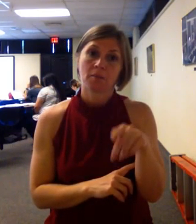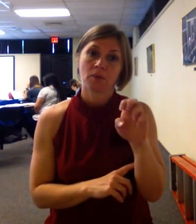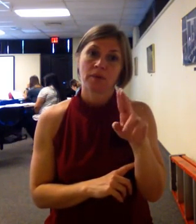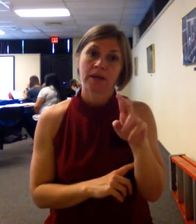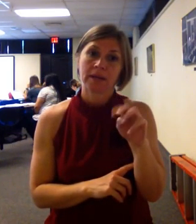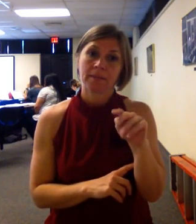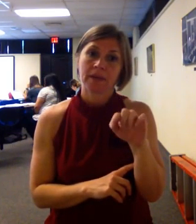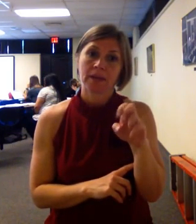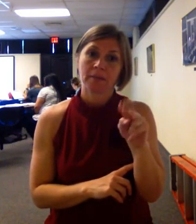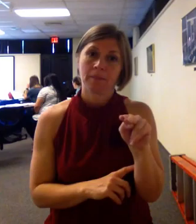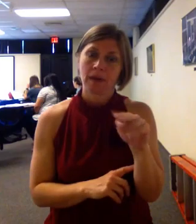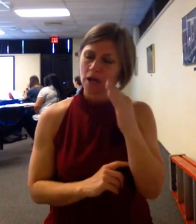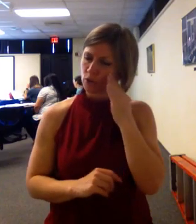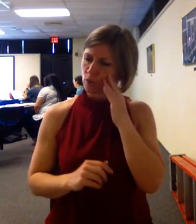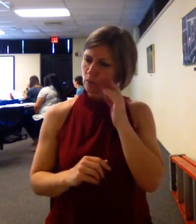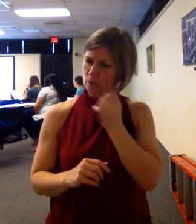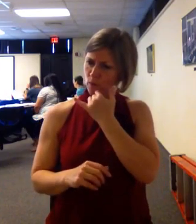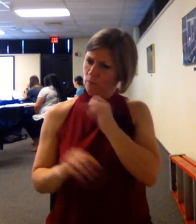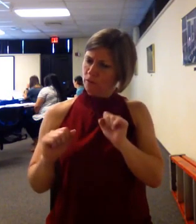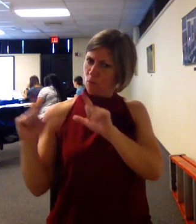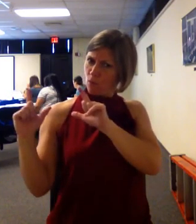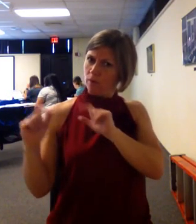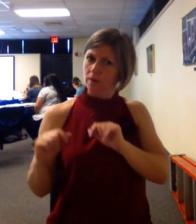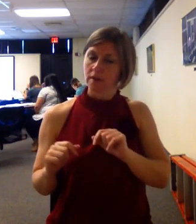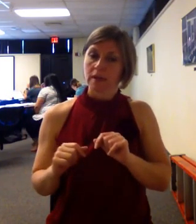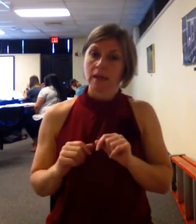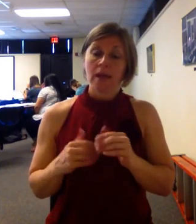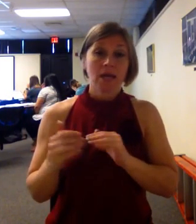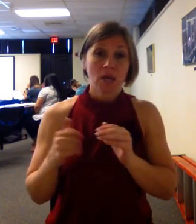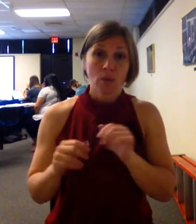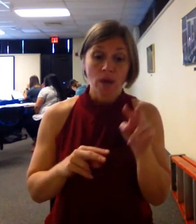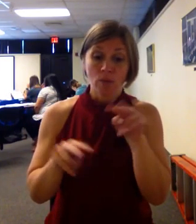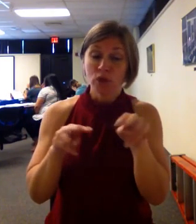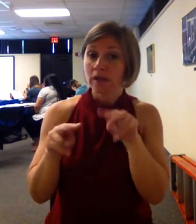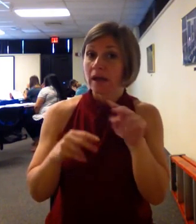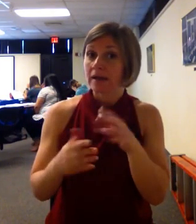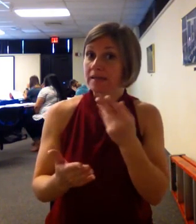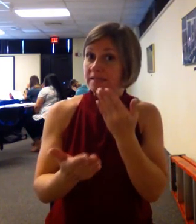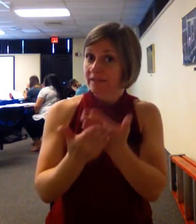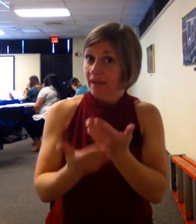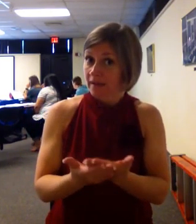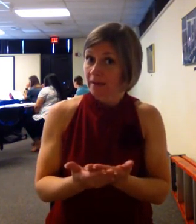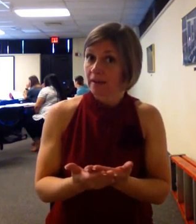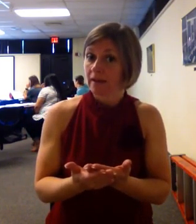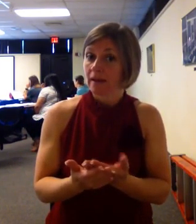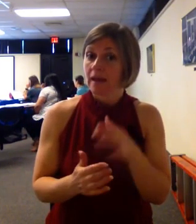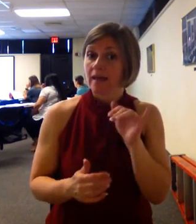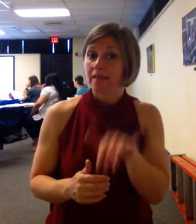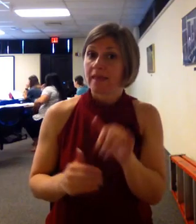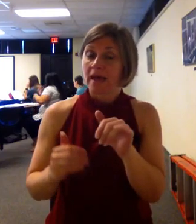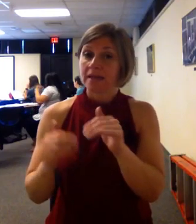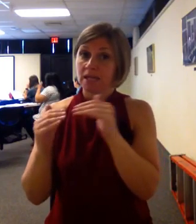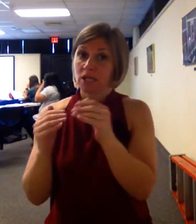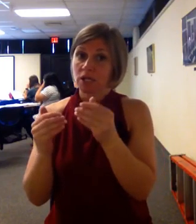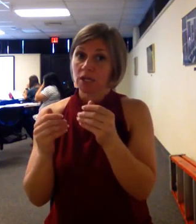I don't know what's wrong with the board. So what you're looking at then is the fact that the equation is I'm either going to invest